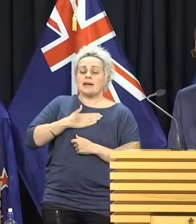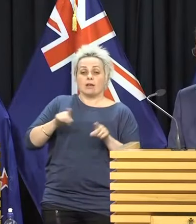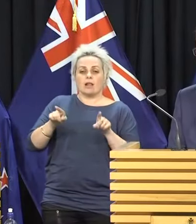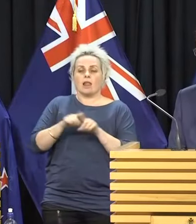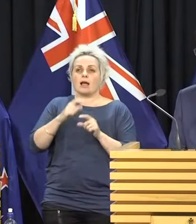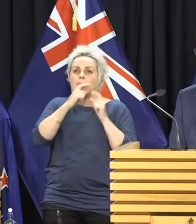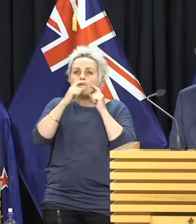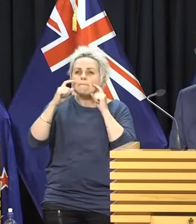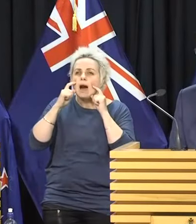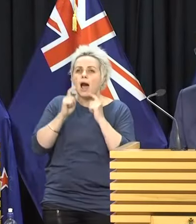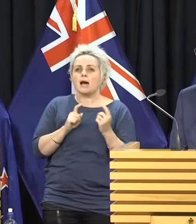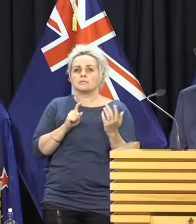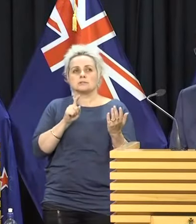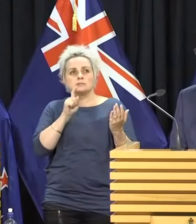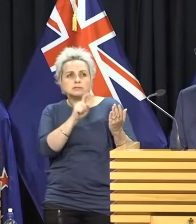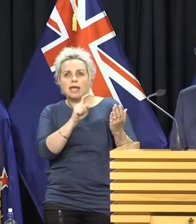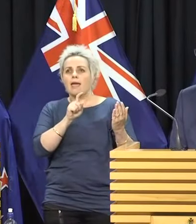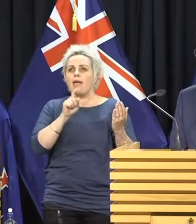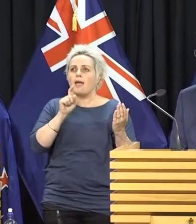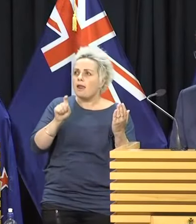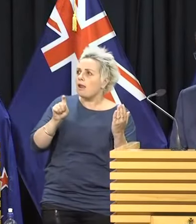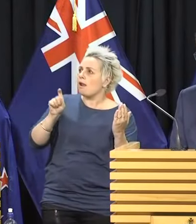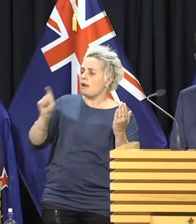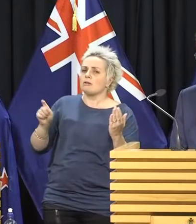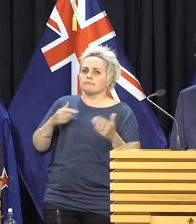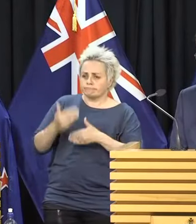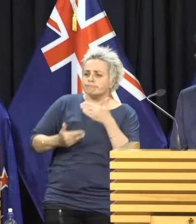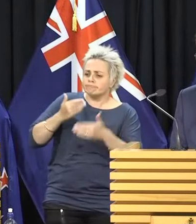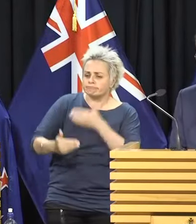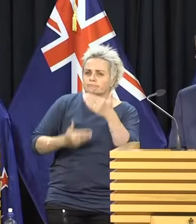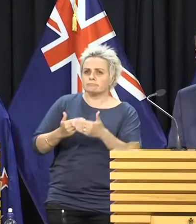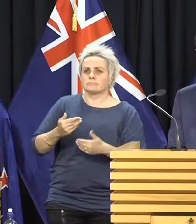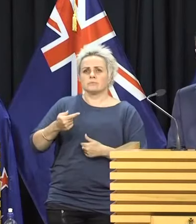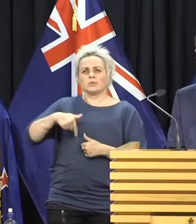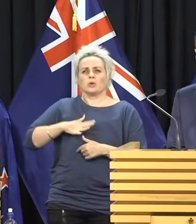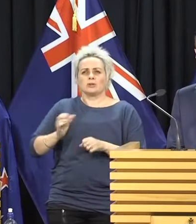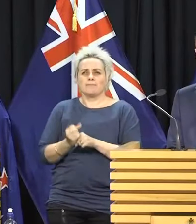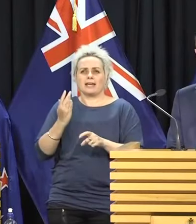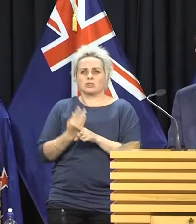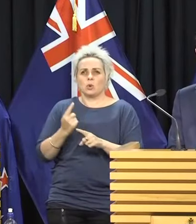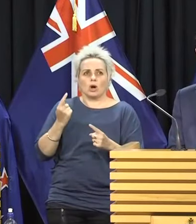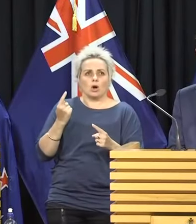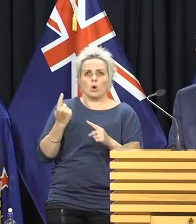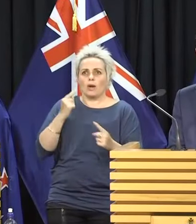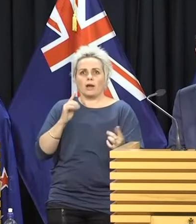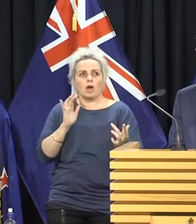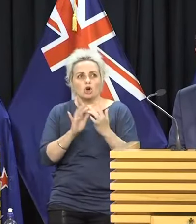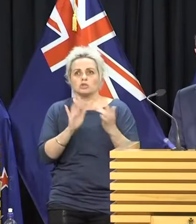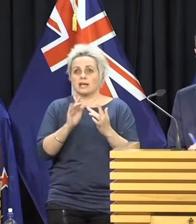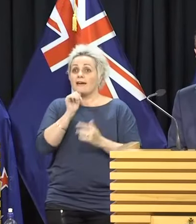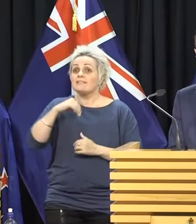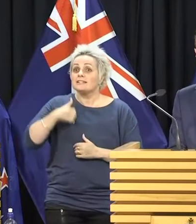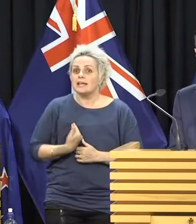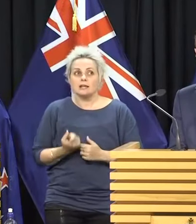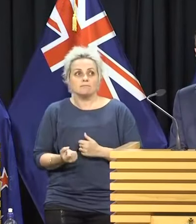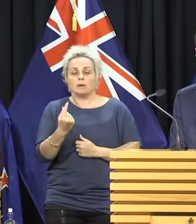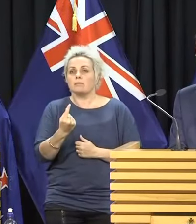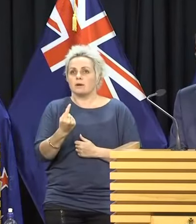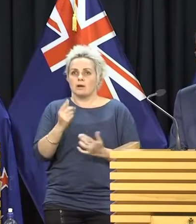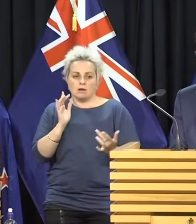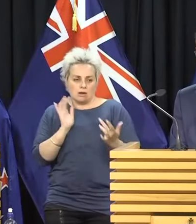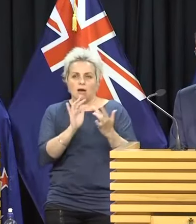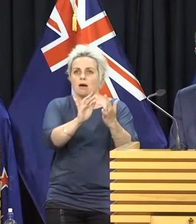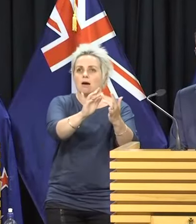wearing, scanning QR codes, and so that we can help to quickly contact trace if we need to. And of course,